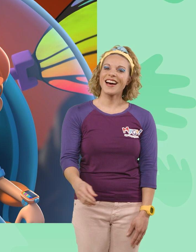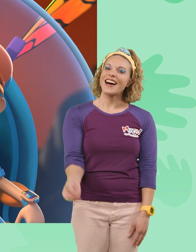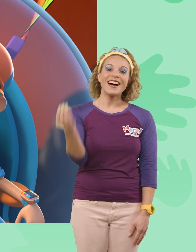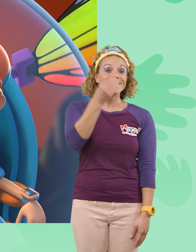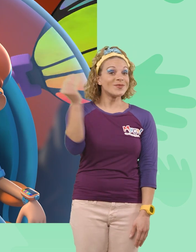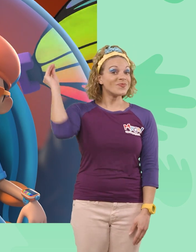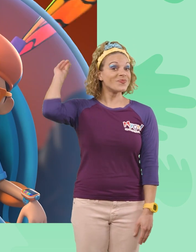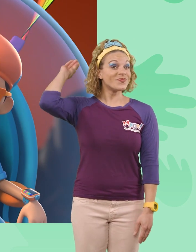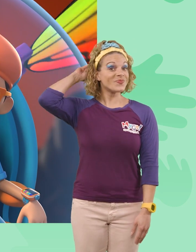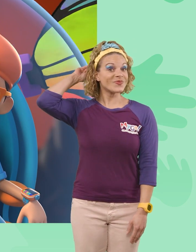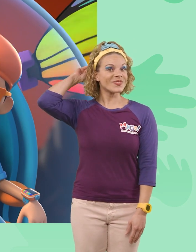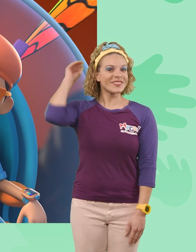Upload answer tabs!